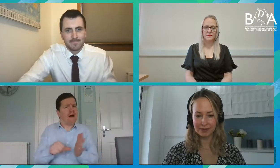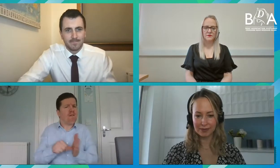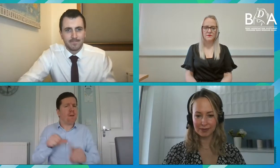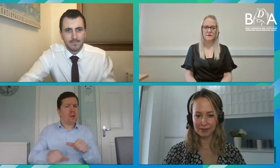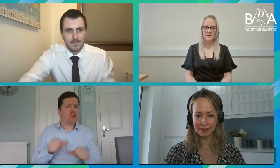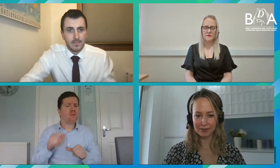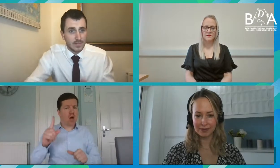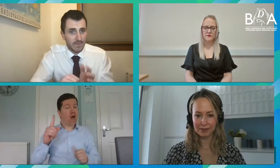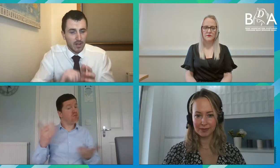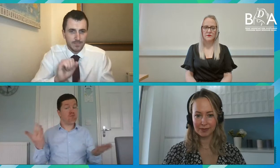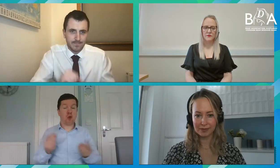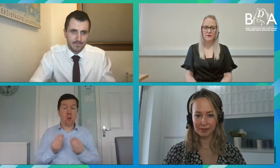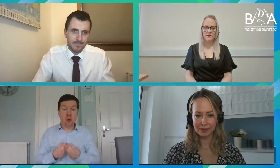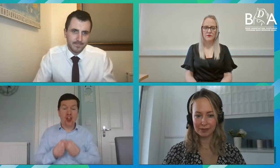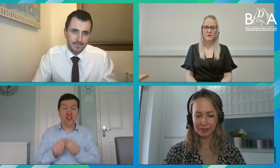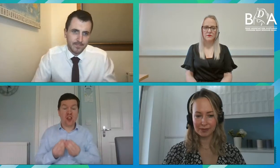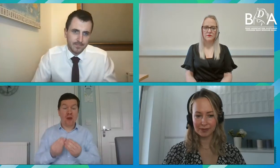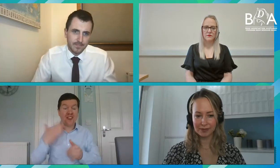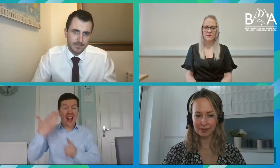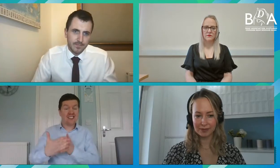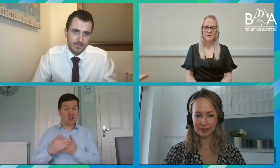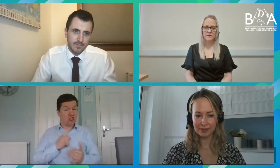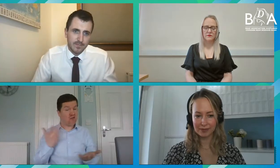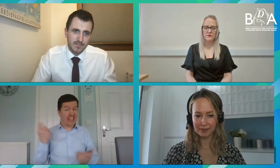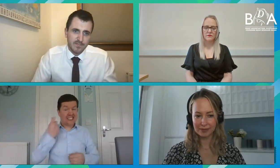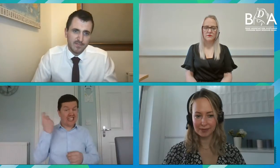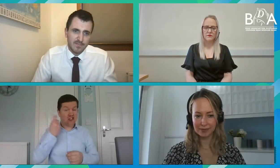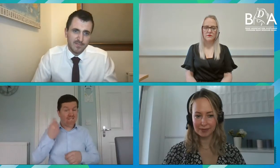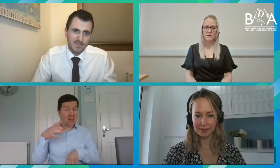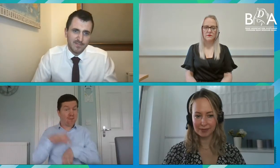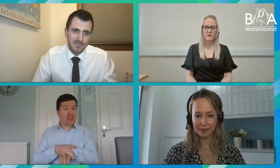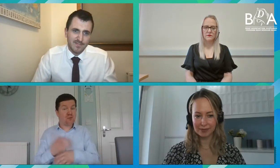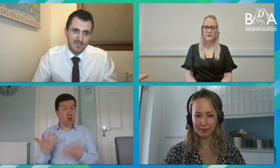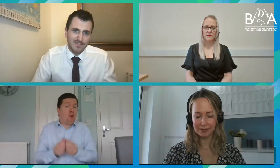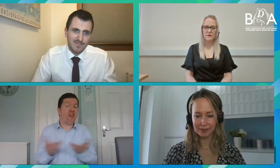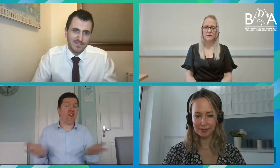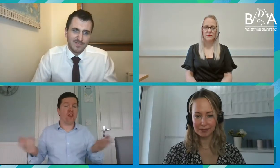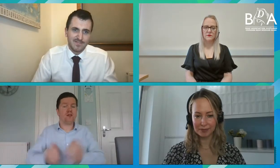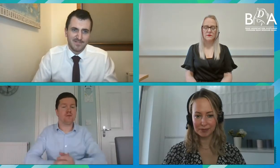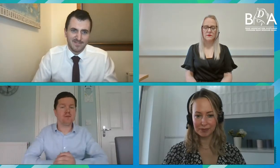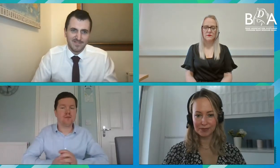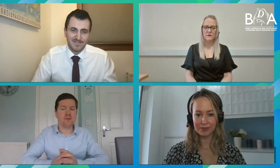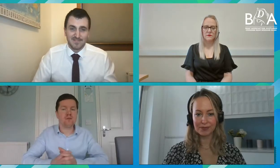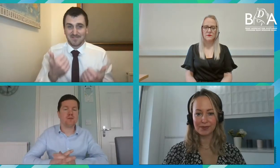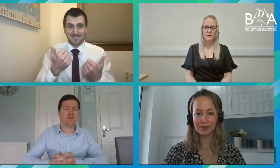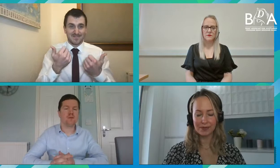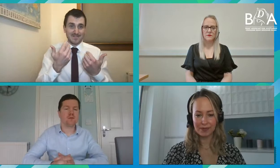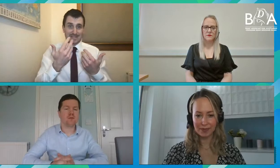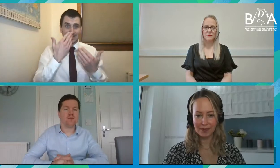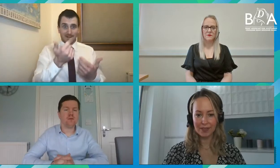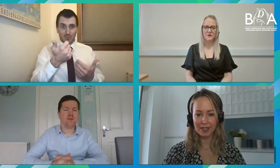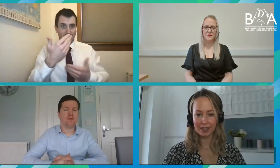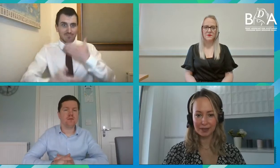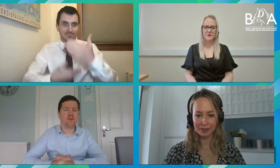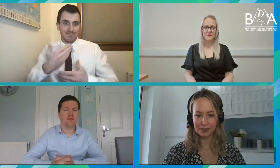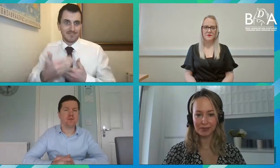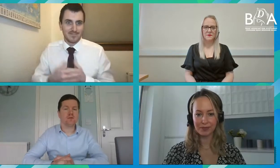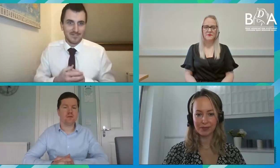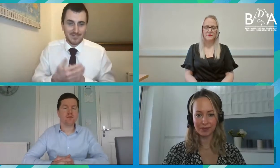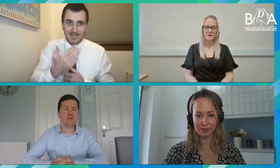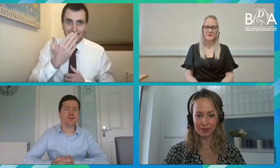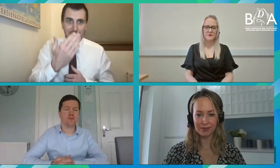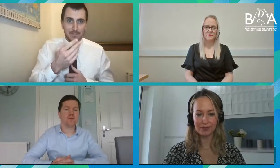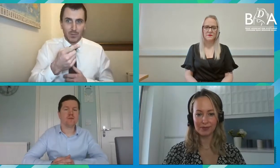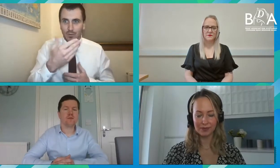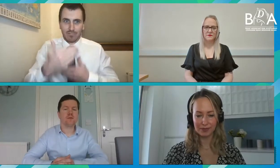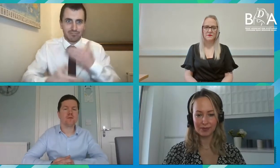wasn't something that I felt was a process which was easy to achieve. But I think with the support and understanding of the